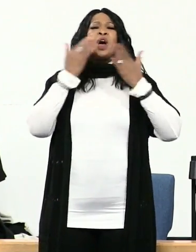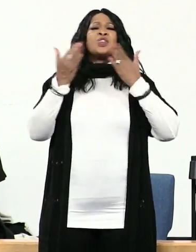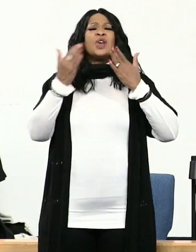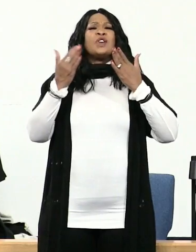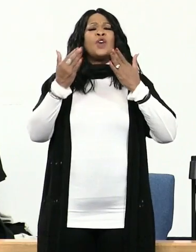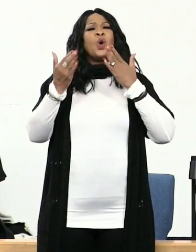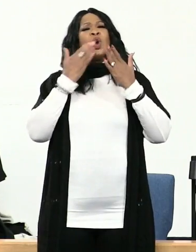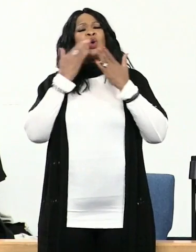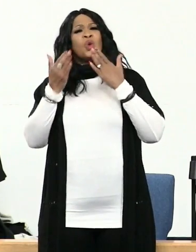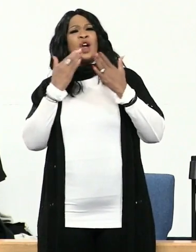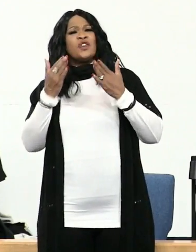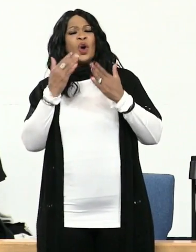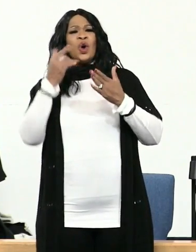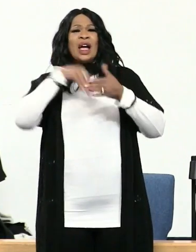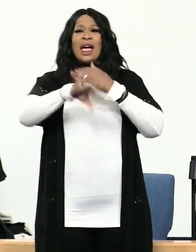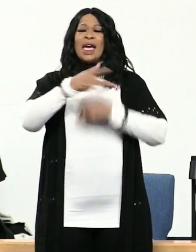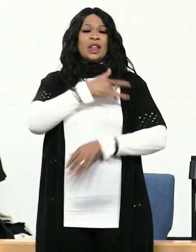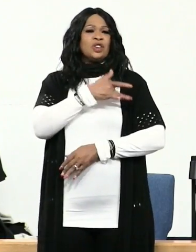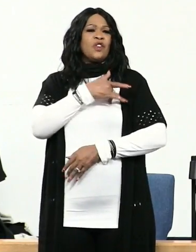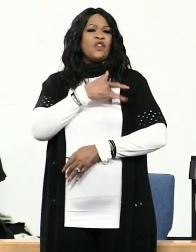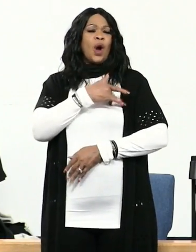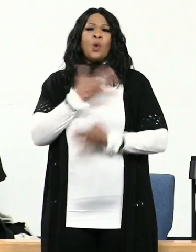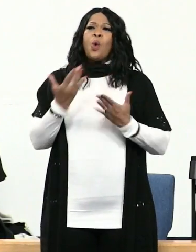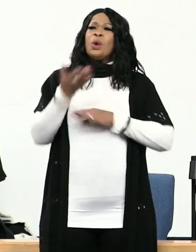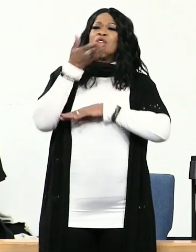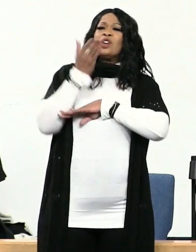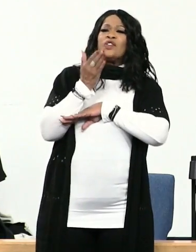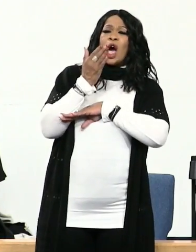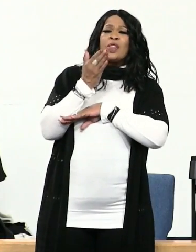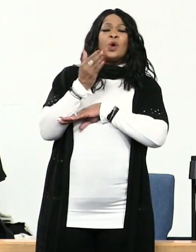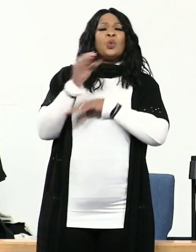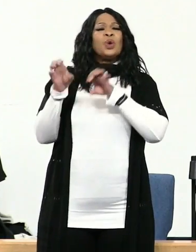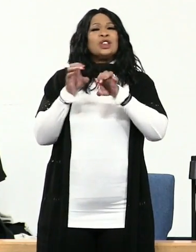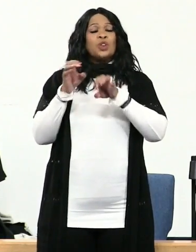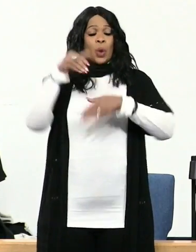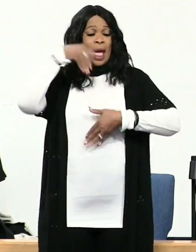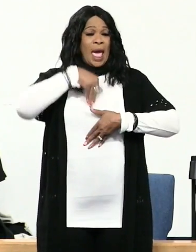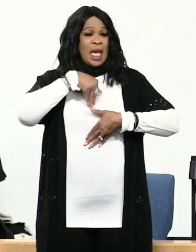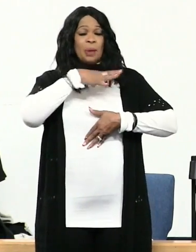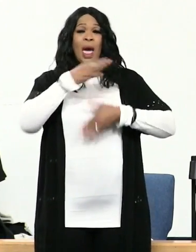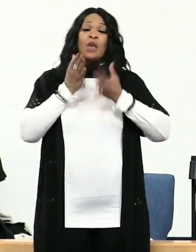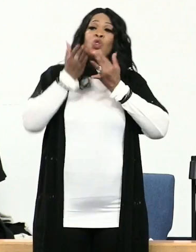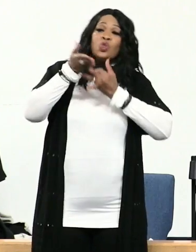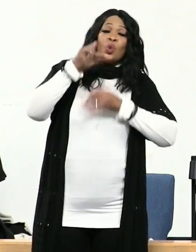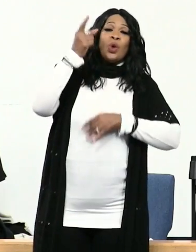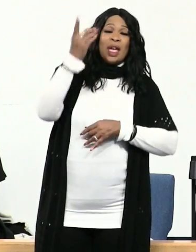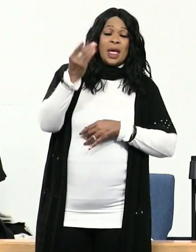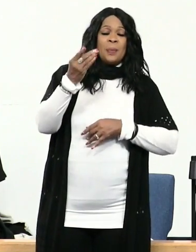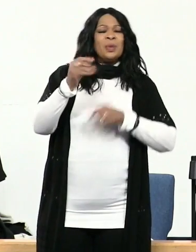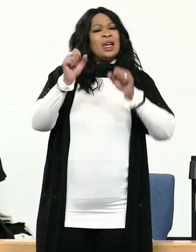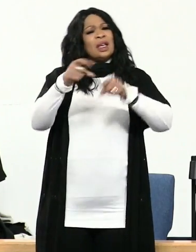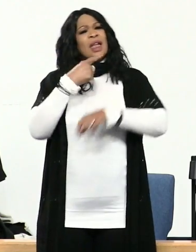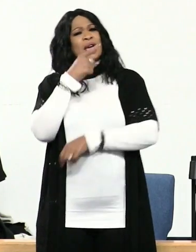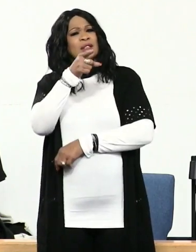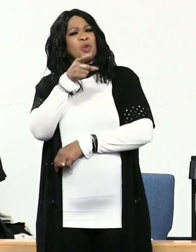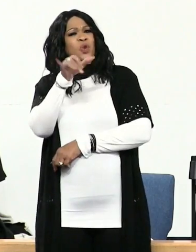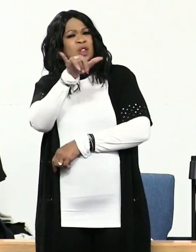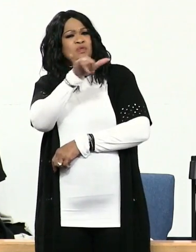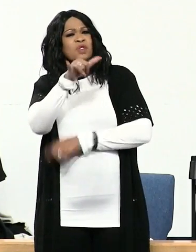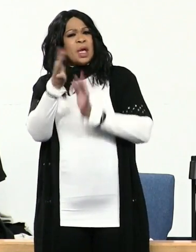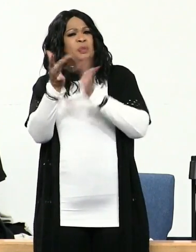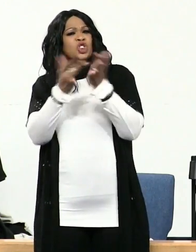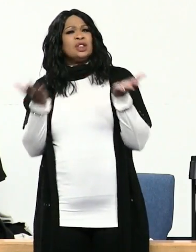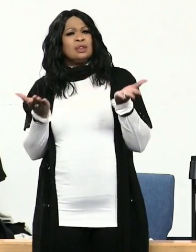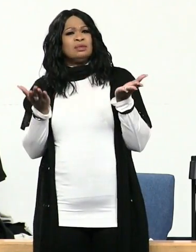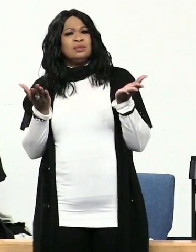grateful in his heart for what the Father was doing in him and through him. Can I tell you that we need to be just like Jesus?